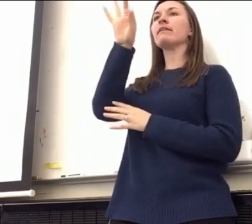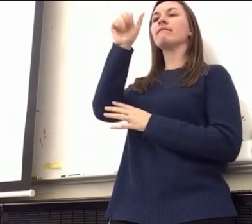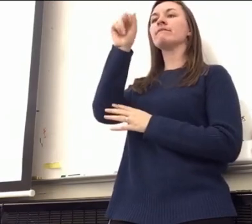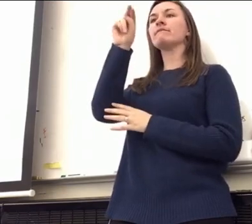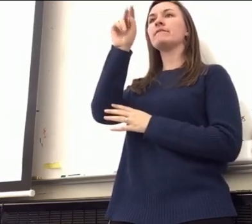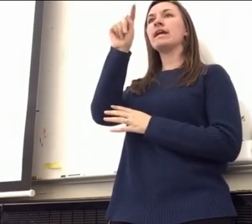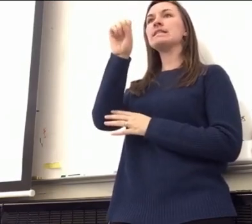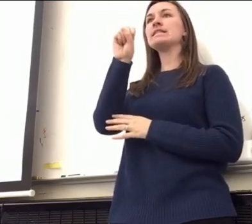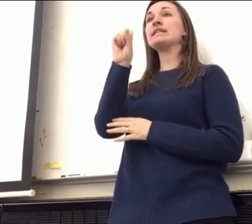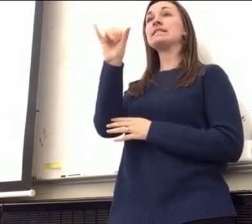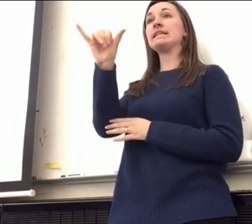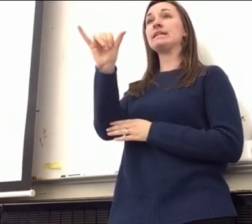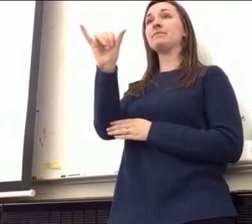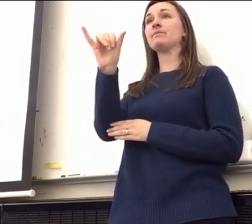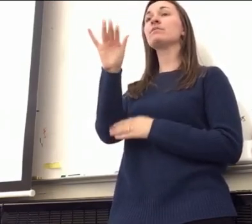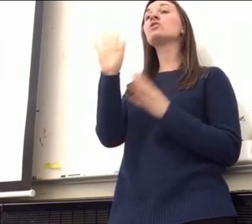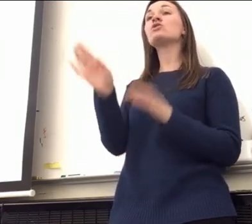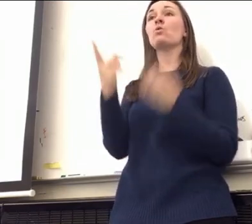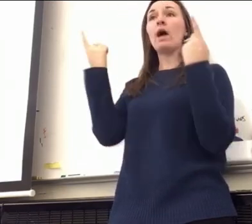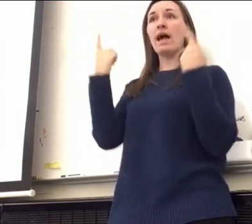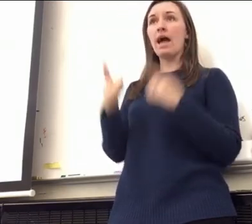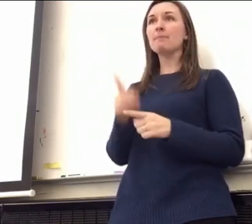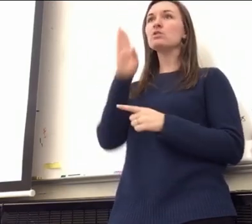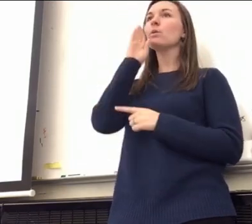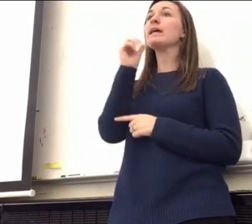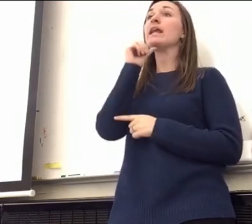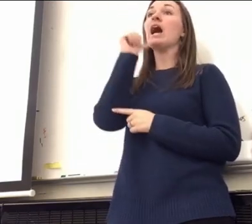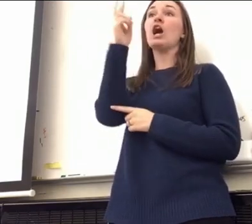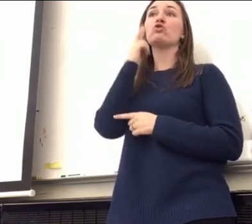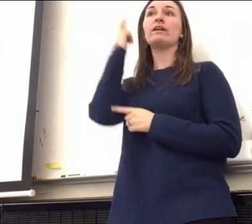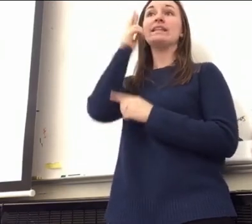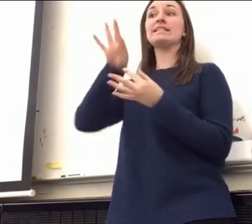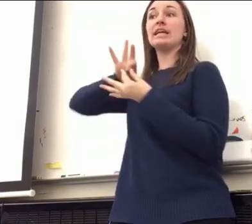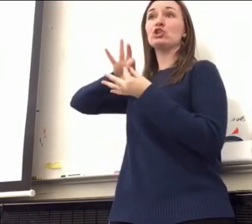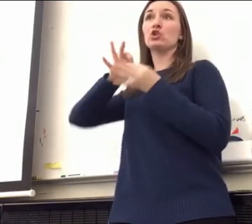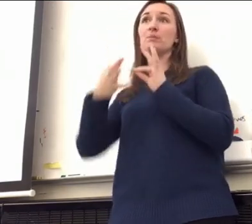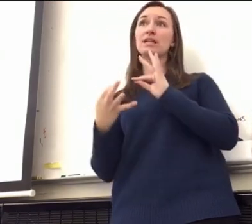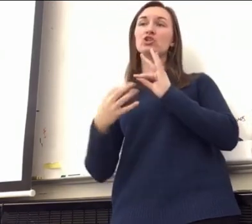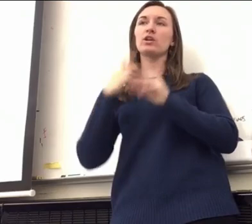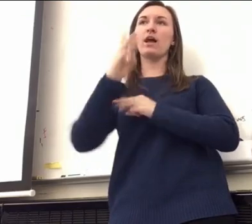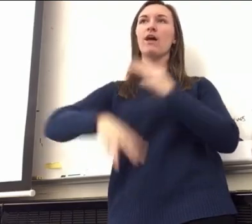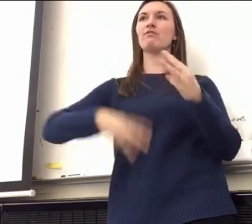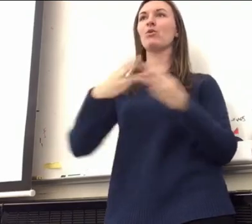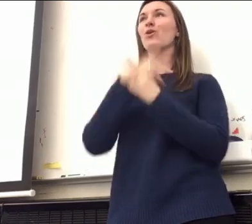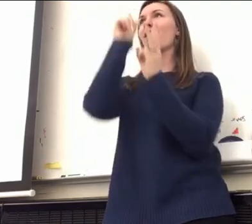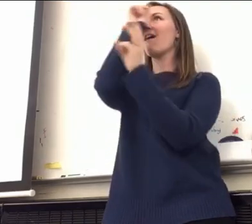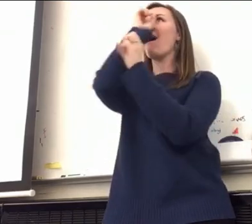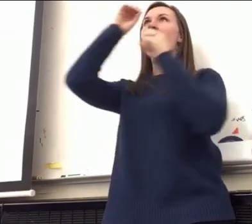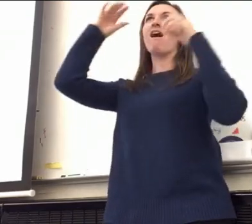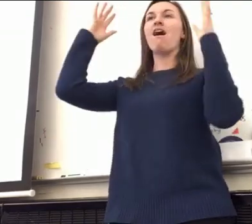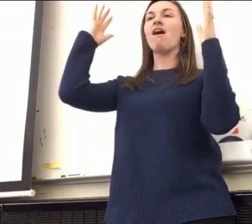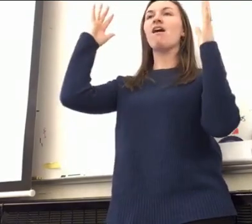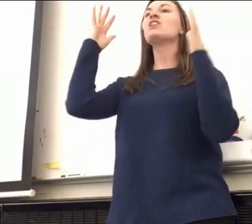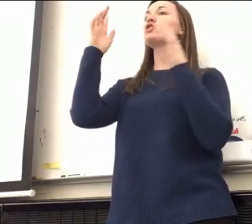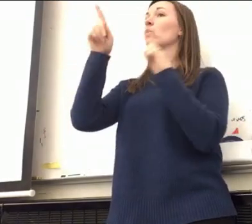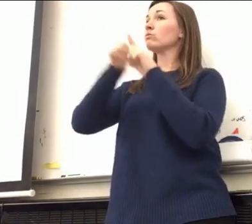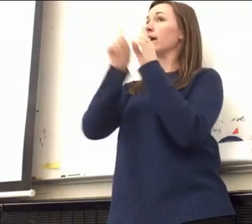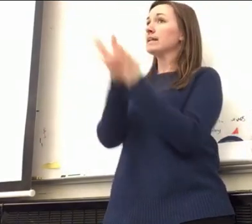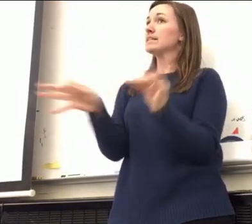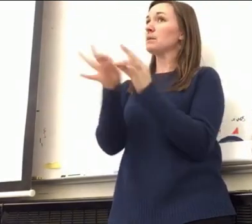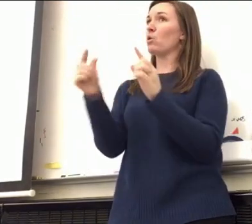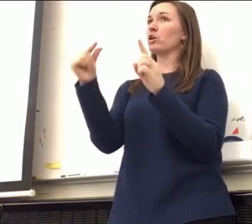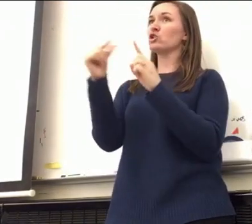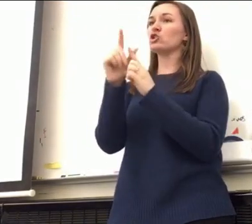Basically what's going to happen is this is going to be an unrealistic interpretation of the world. For example, and this is a starred term,